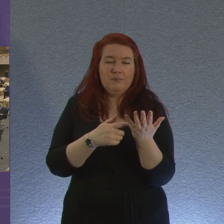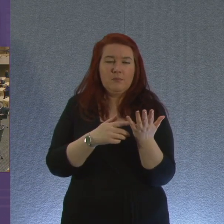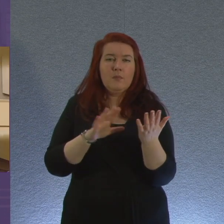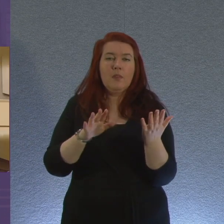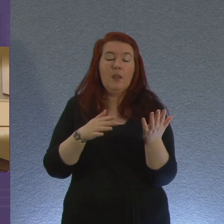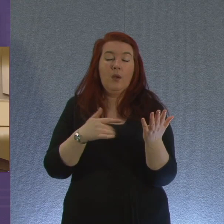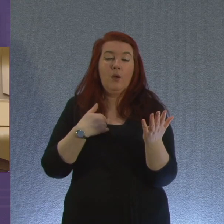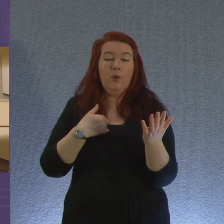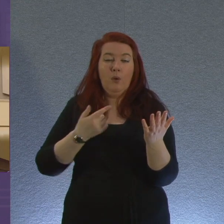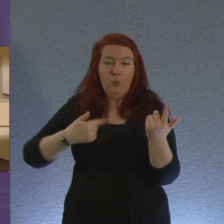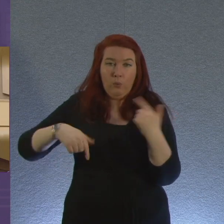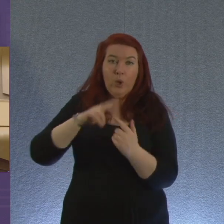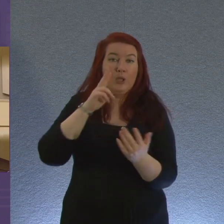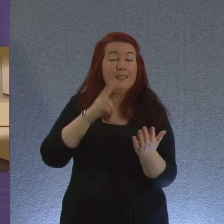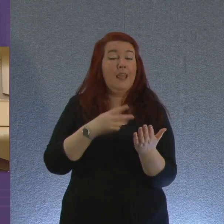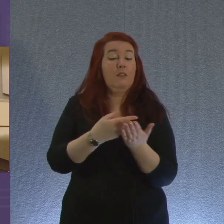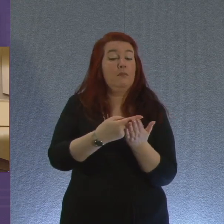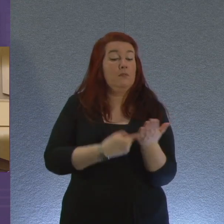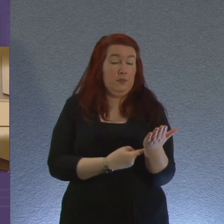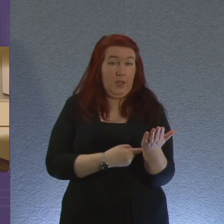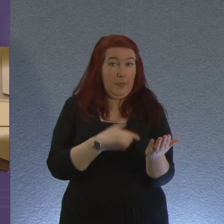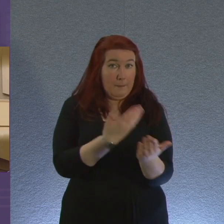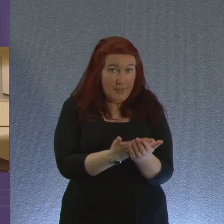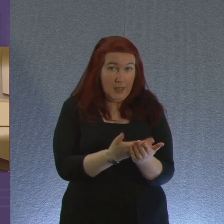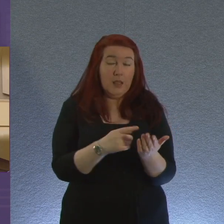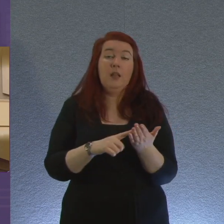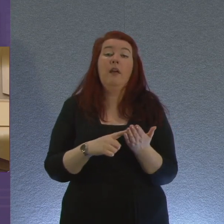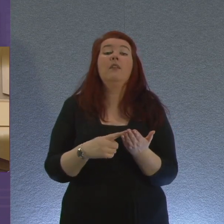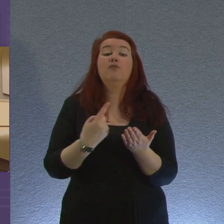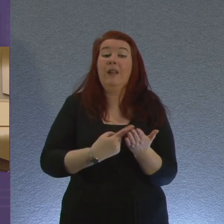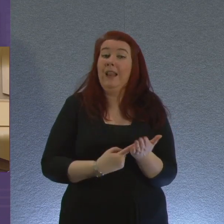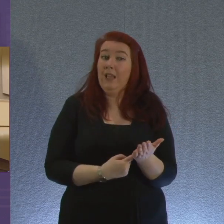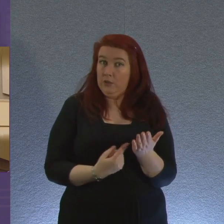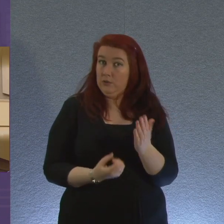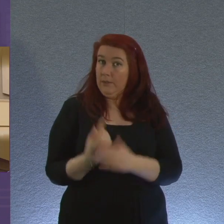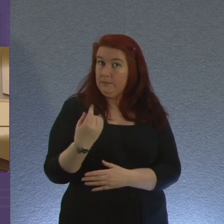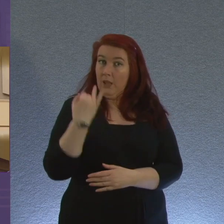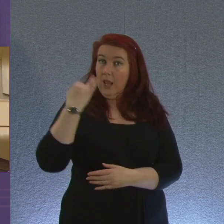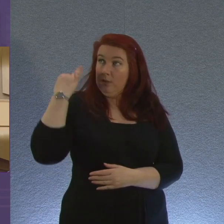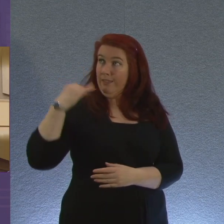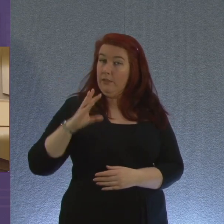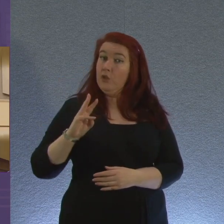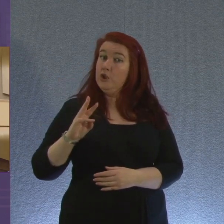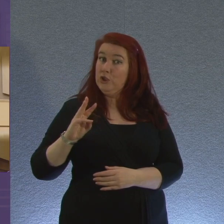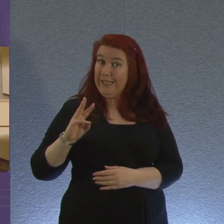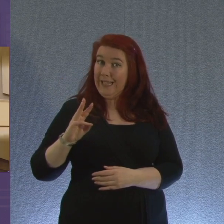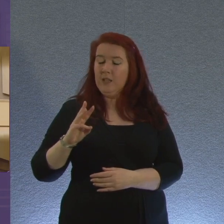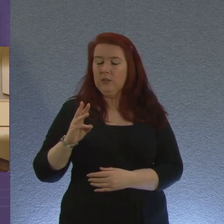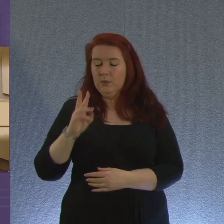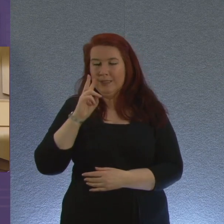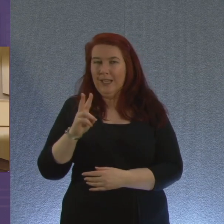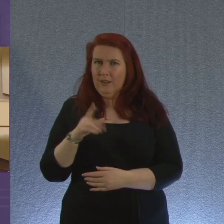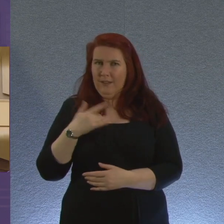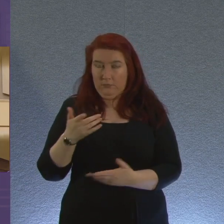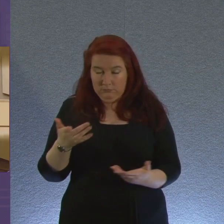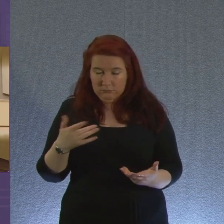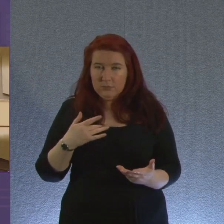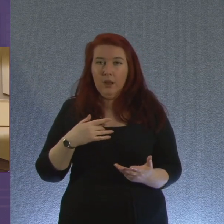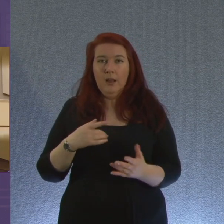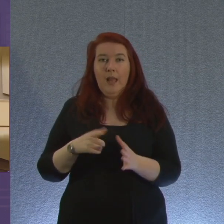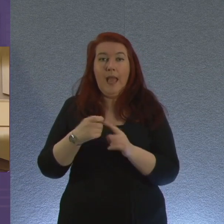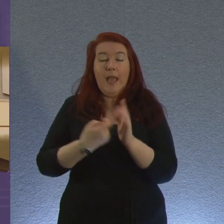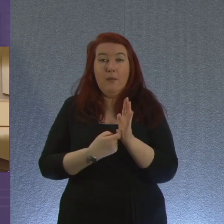we would all have regarded the provisions in this bill and in the regulations that came into force last Thursday as something of an April Fool's had they been floated a